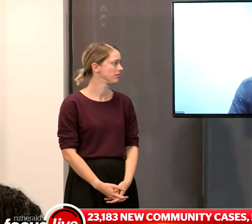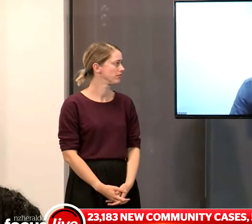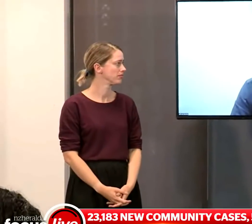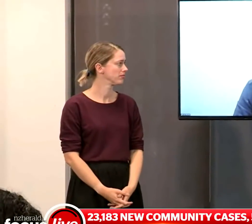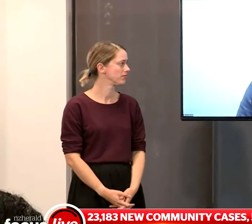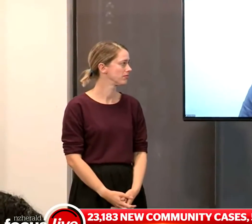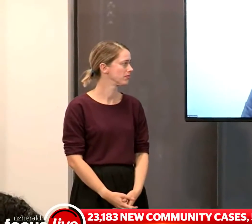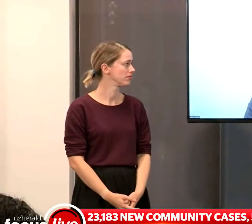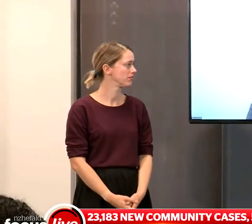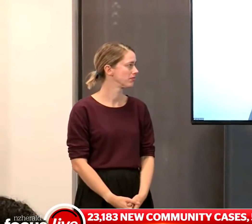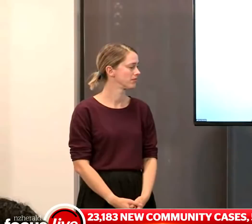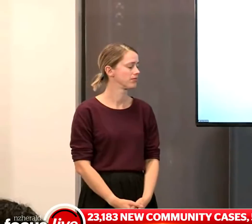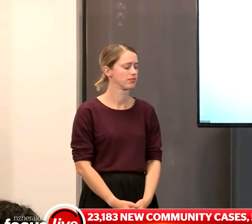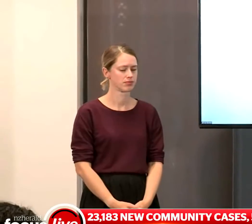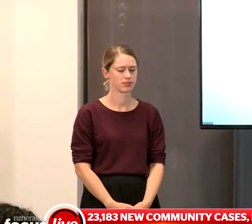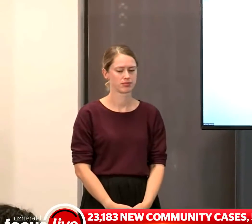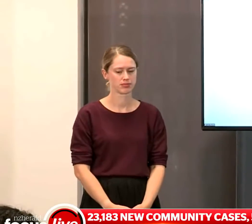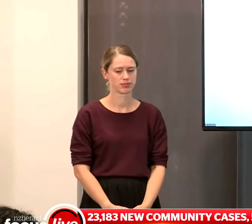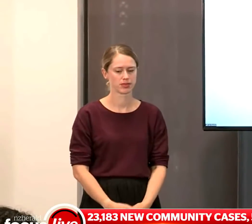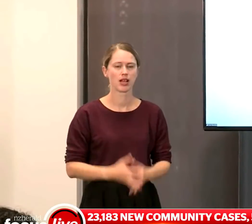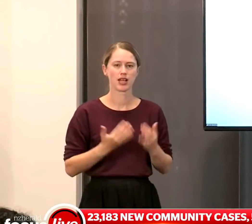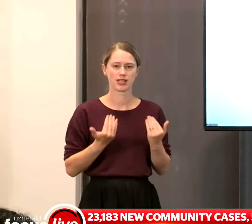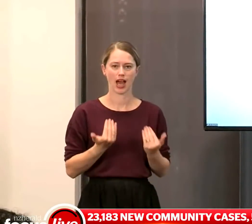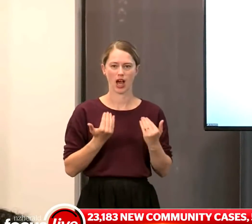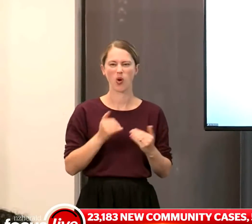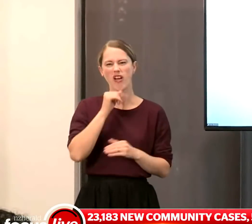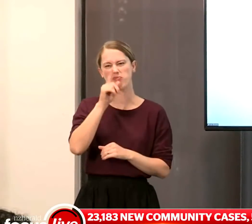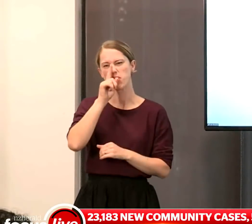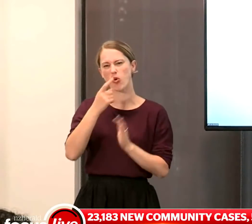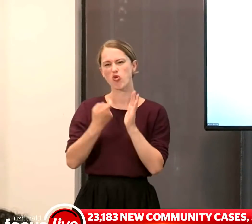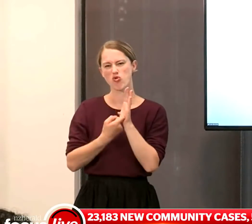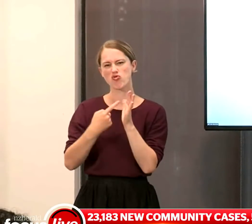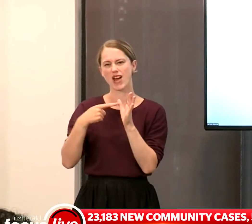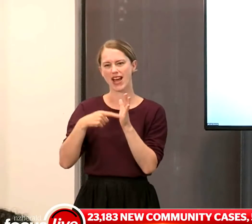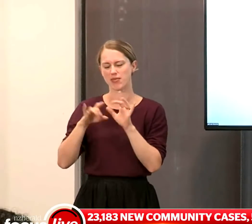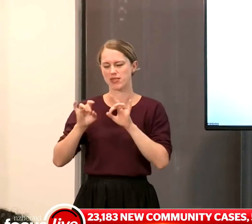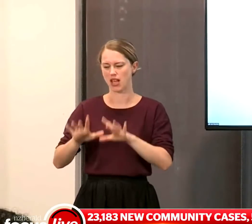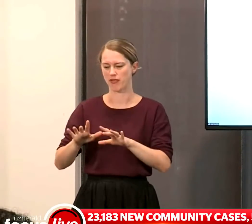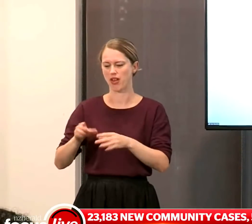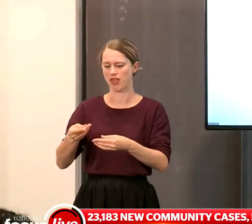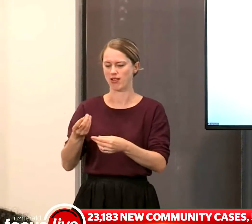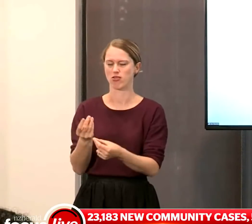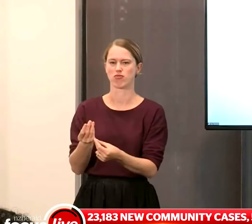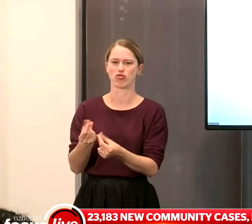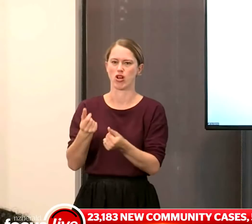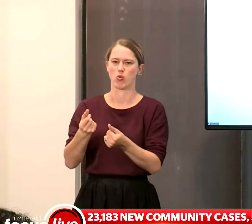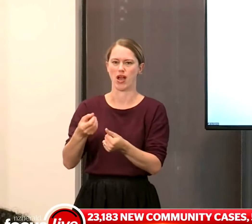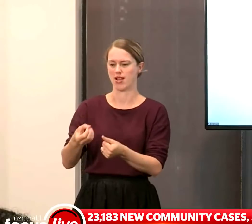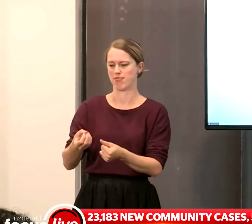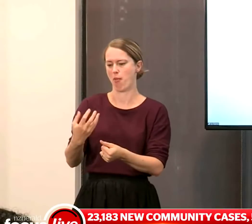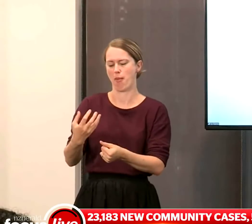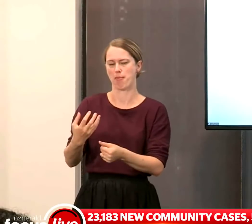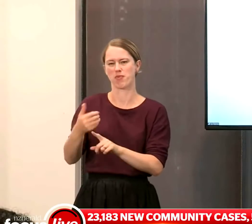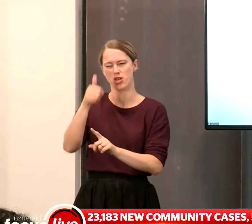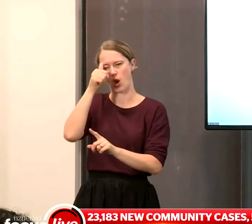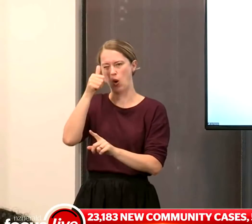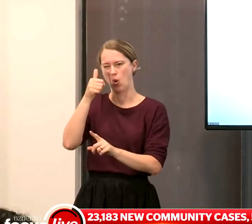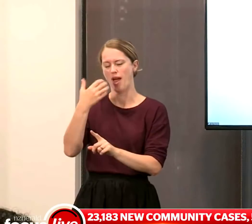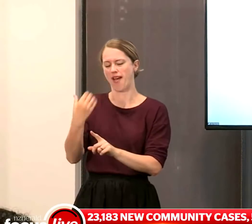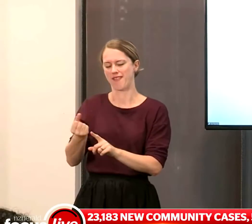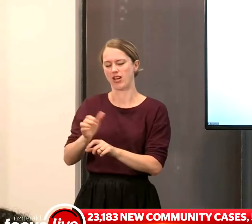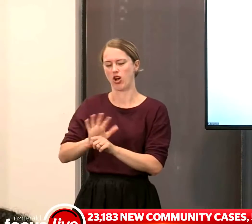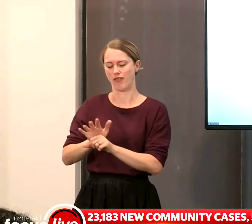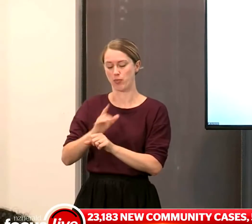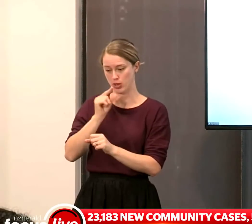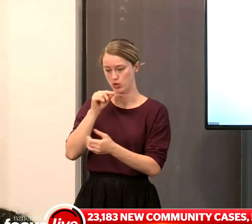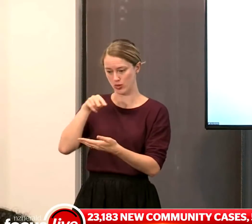Yes, I mean, clearly now when people are using rapid antigen tests, they're informed of their diagnosis straight away because they've got the